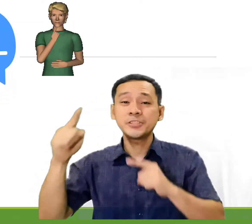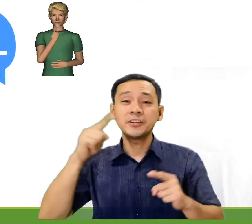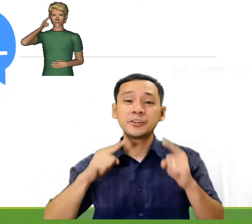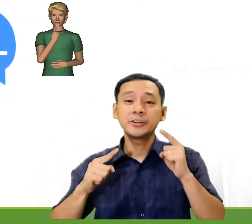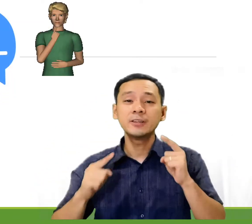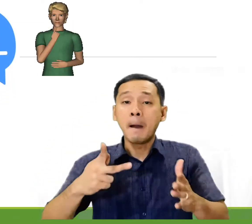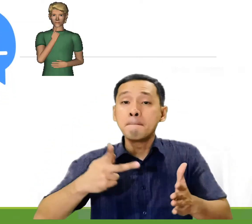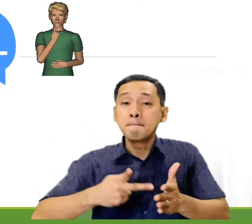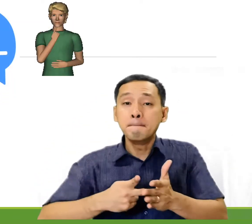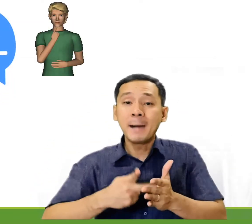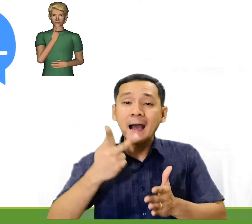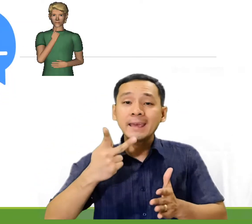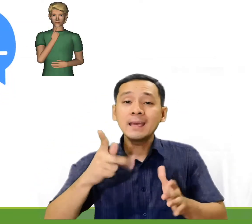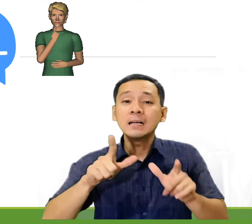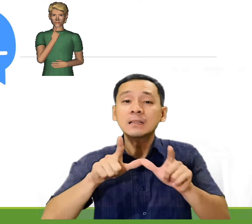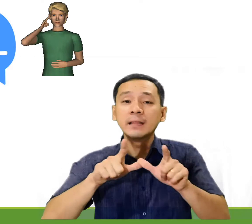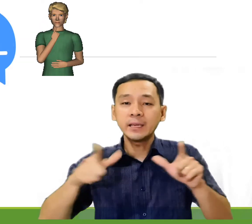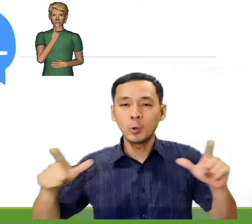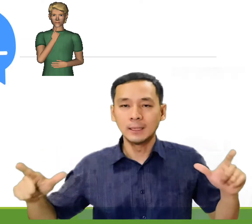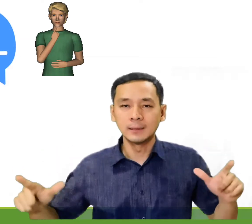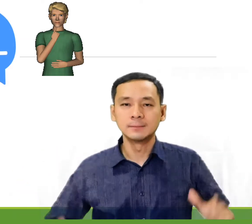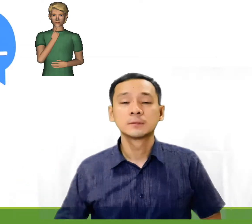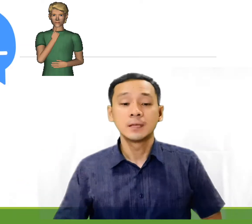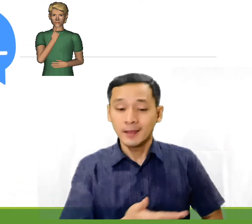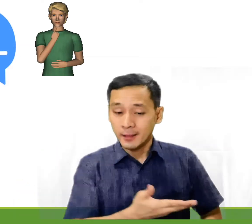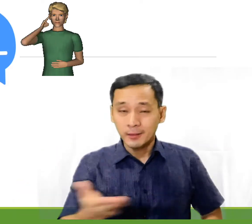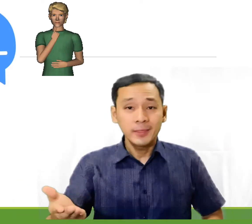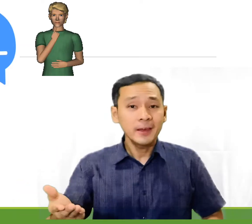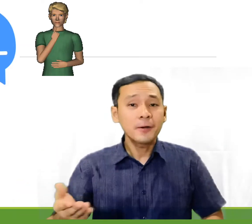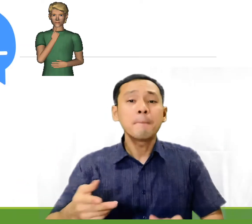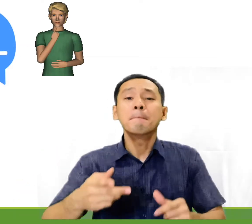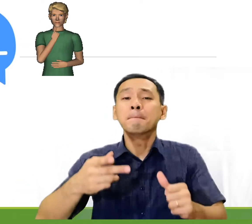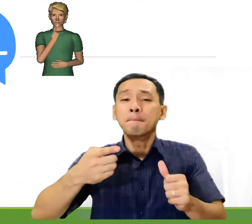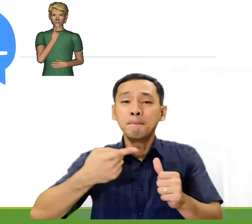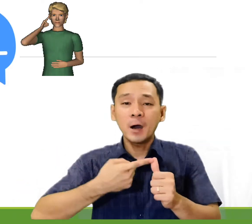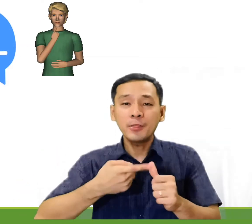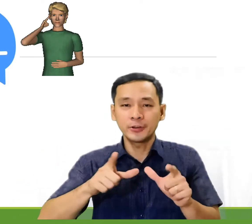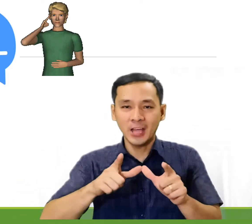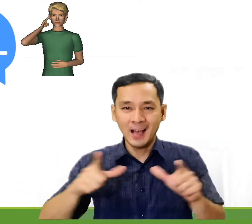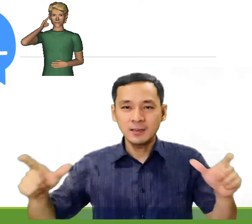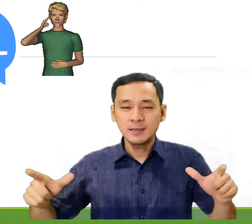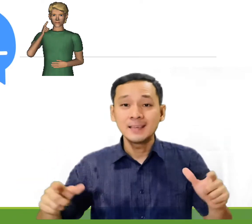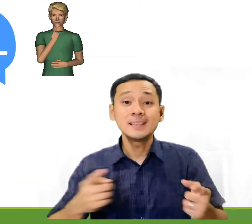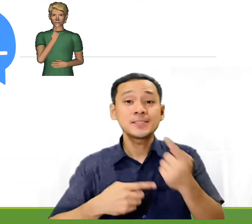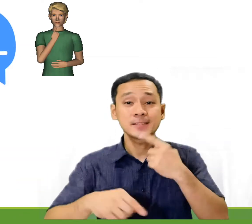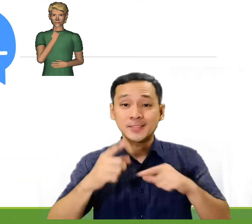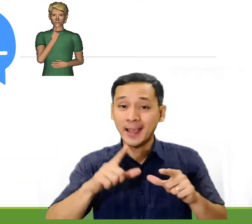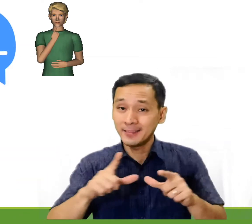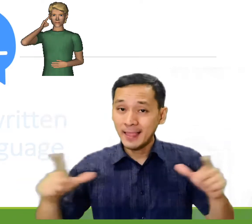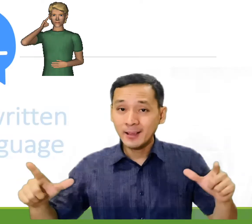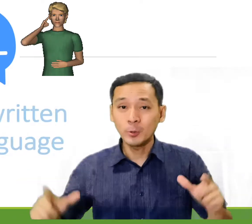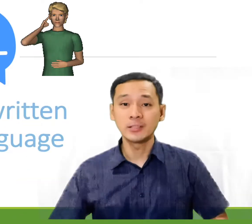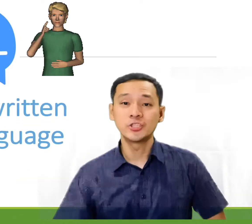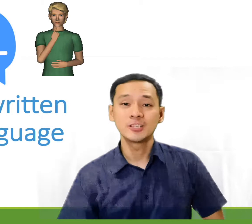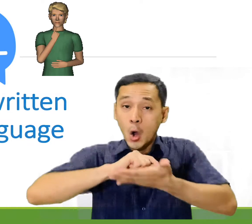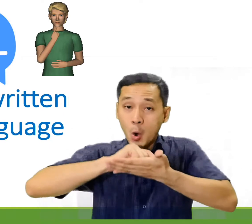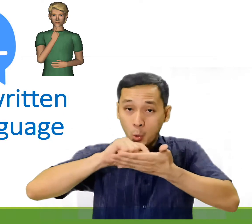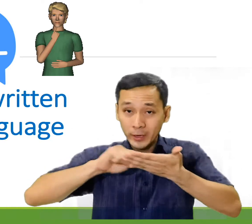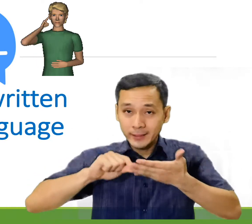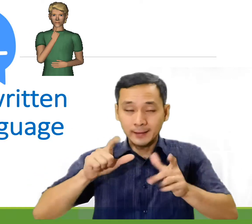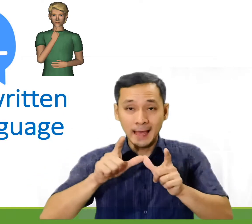are considered bilingual. Their mother tongue is sign